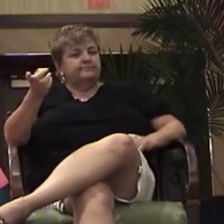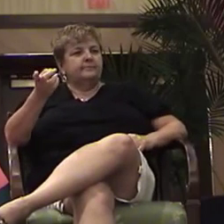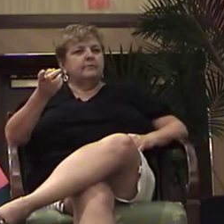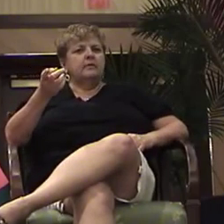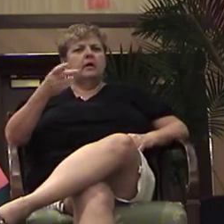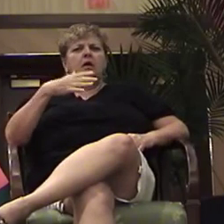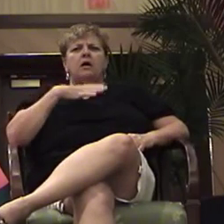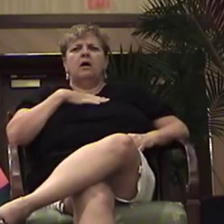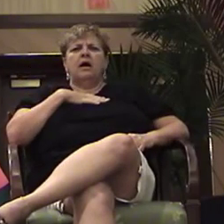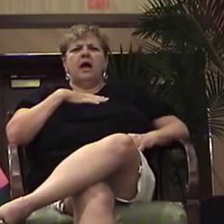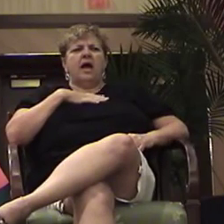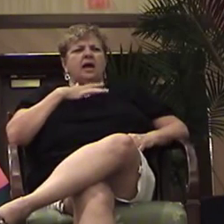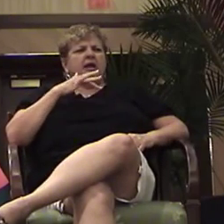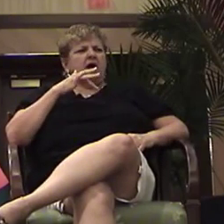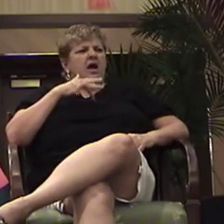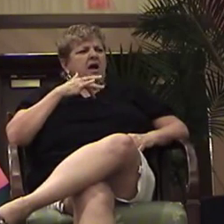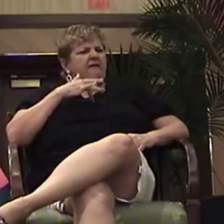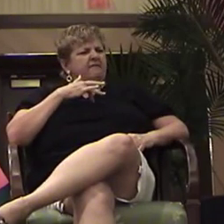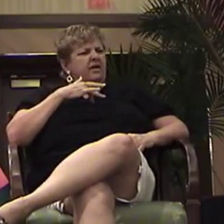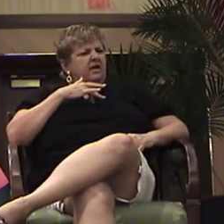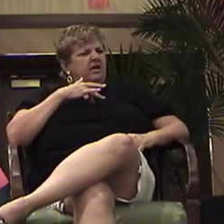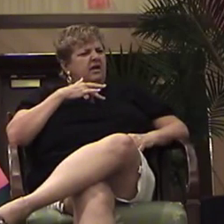greatest urge to give that man my bottle.